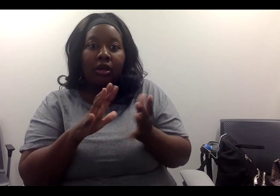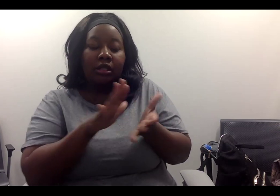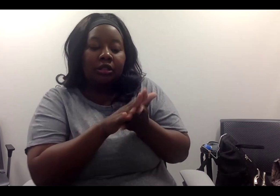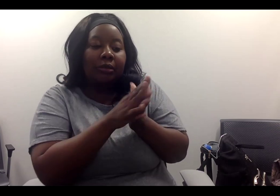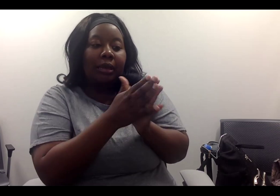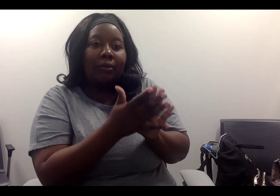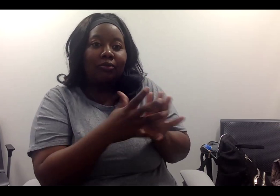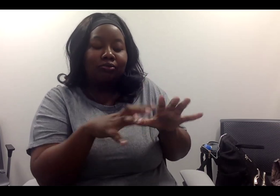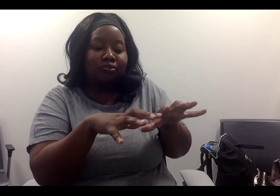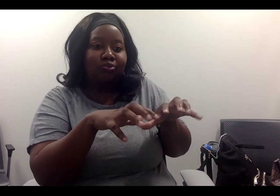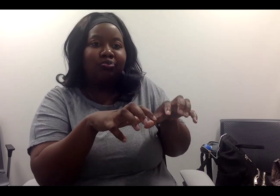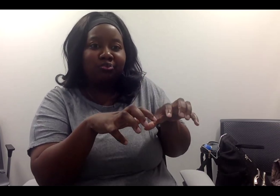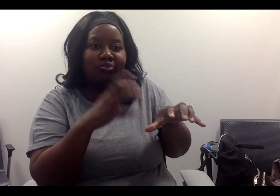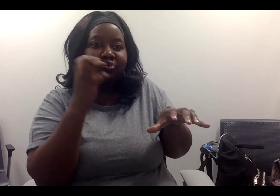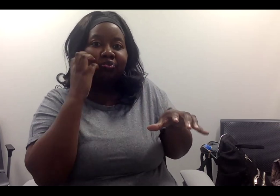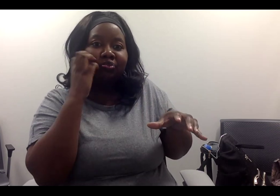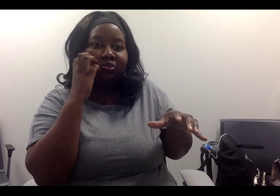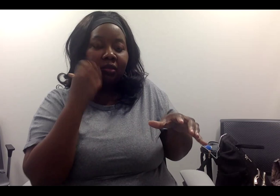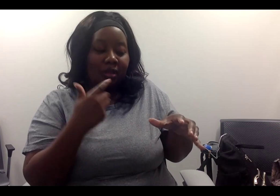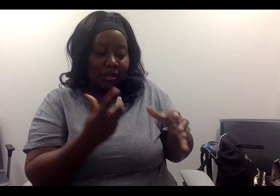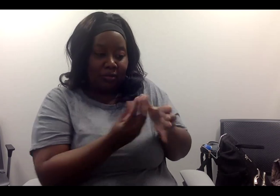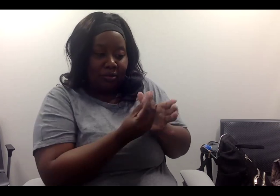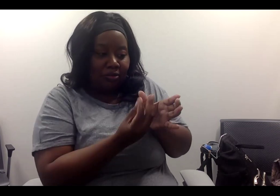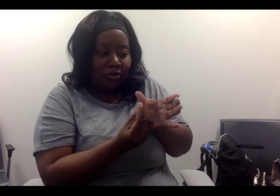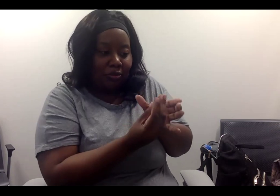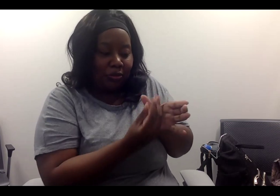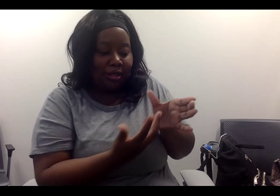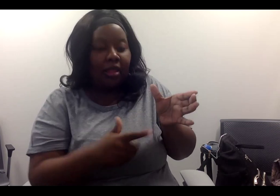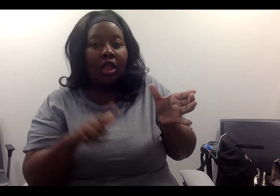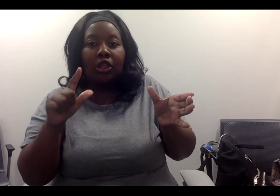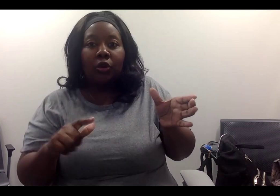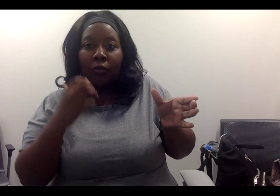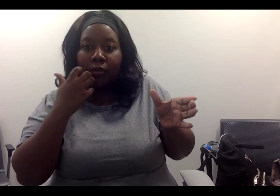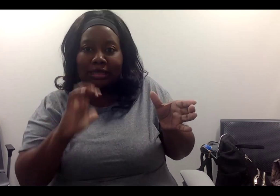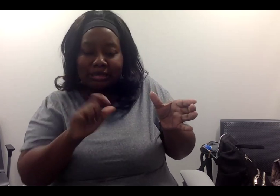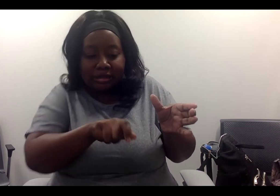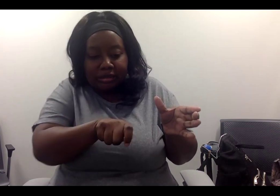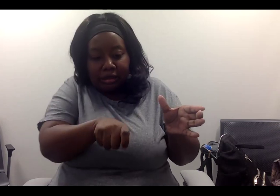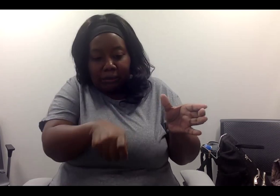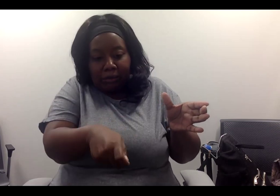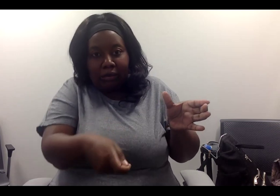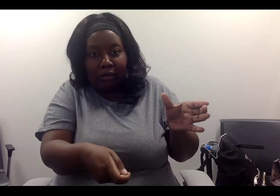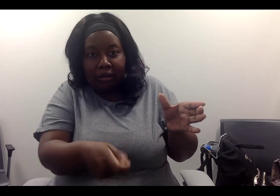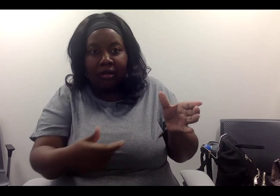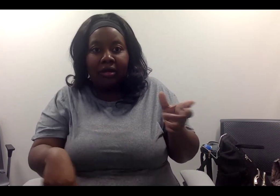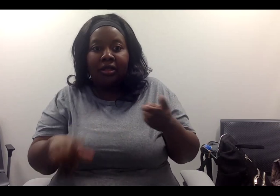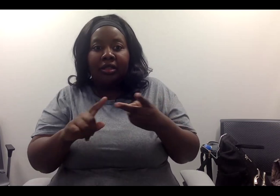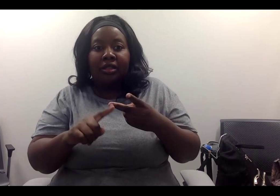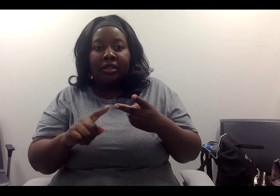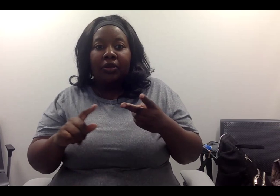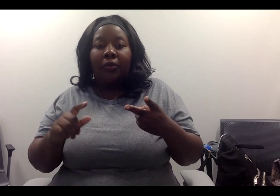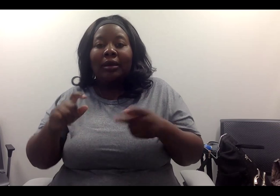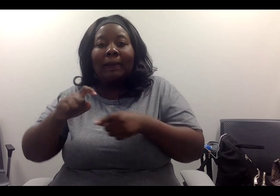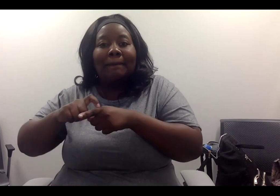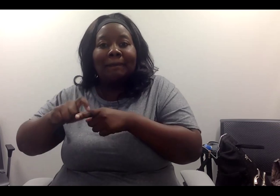once this mixture does start to simmer, we can lower our heat to medium, and we can toss in some nice fresh English peas or some thawed frozen